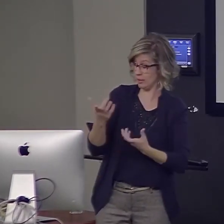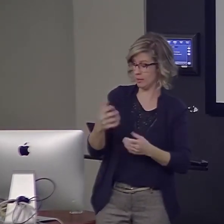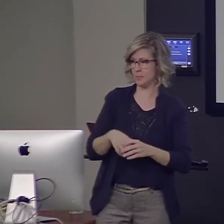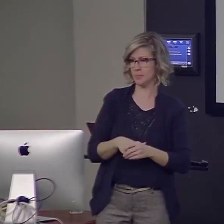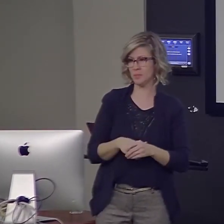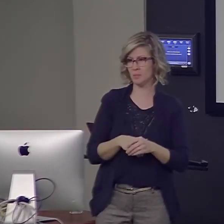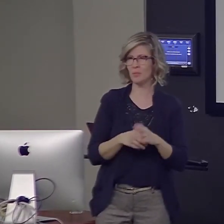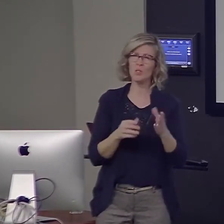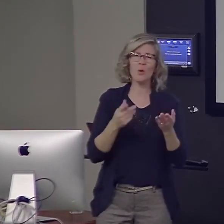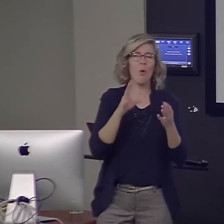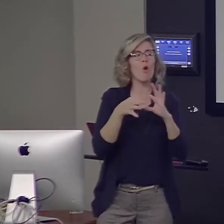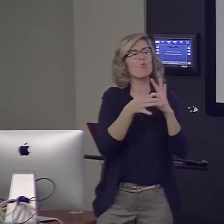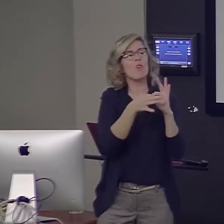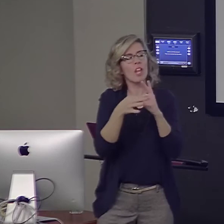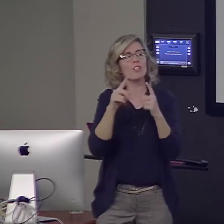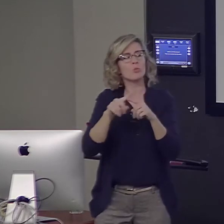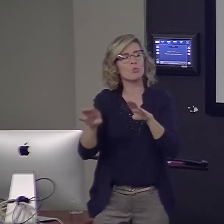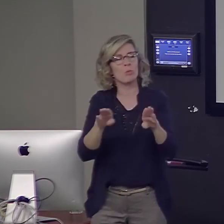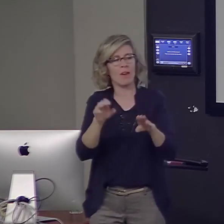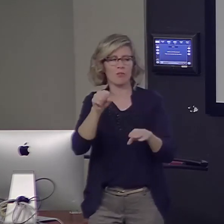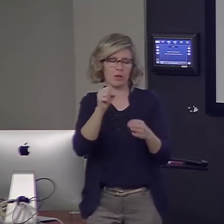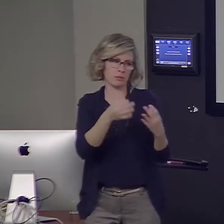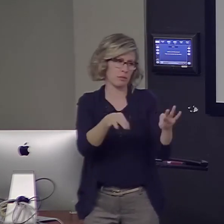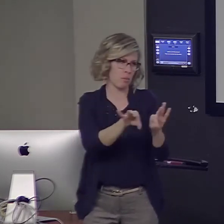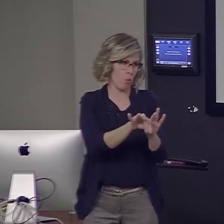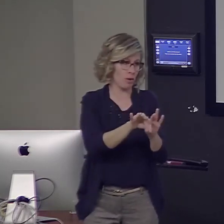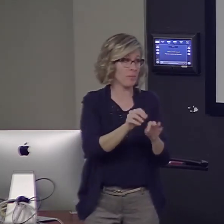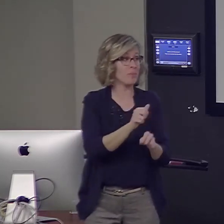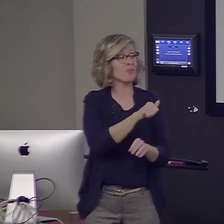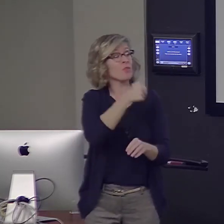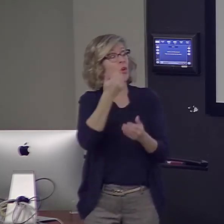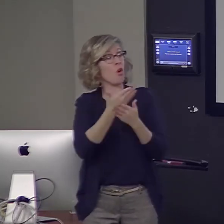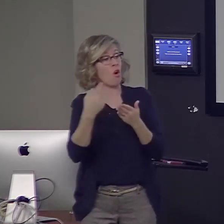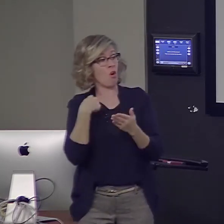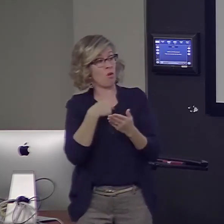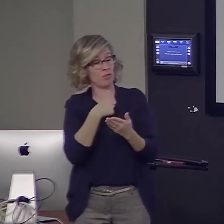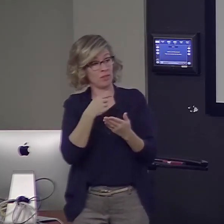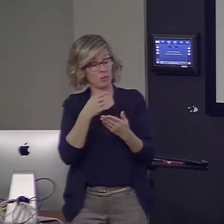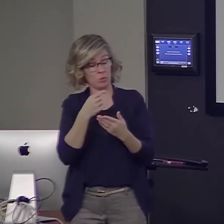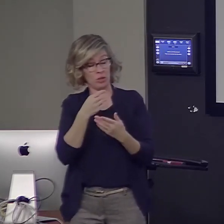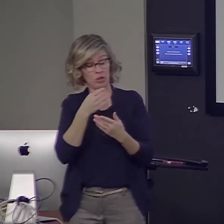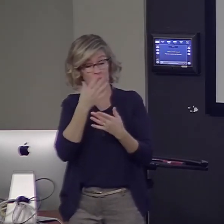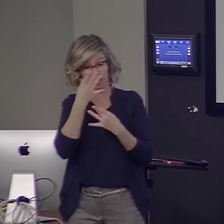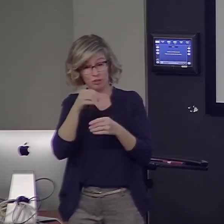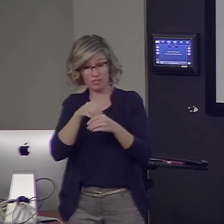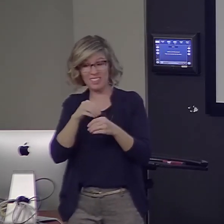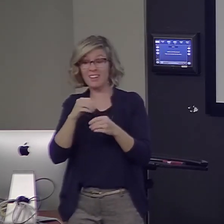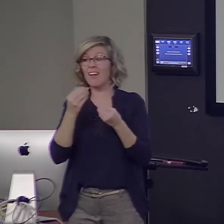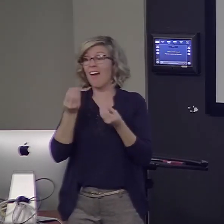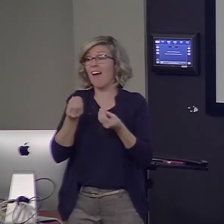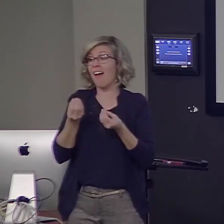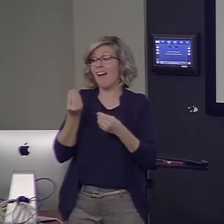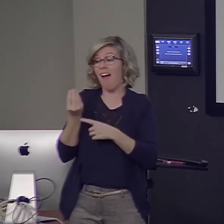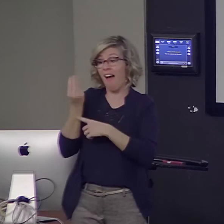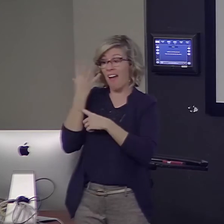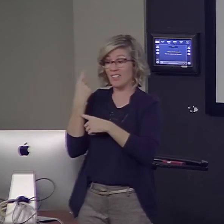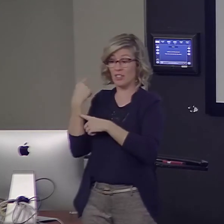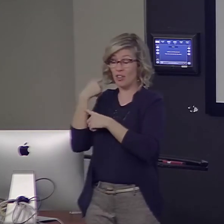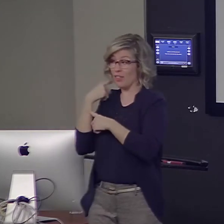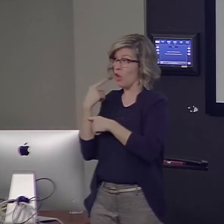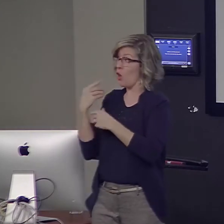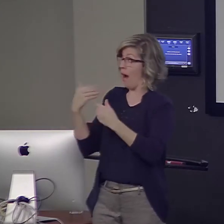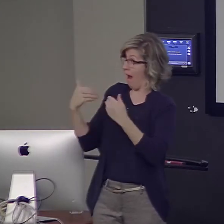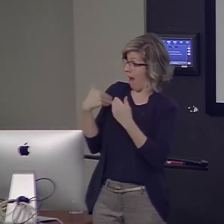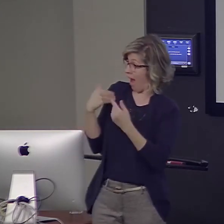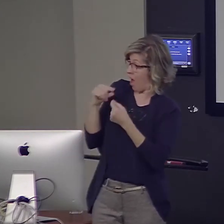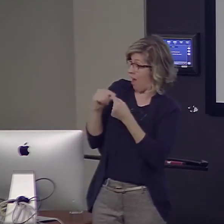the relationship to the behavior is really important. Another thing that we are interested in is whether the activation in this part of the brain contains information. So